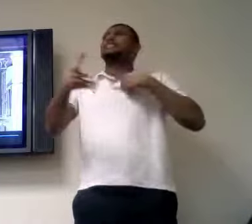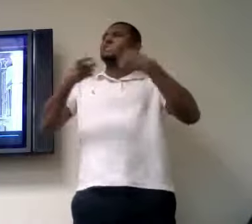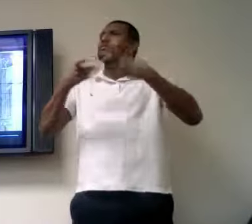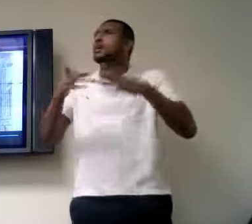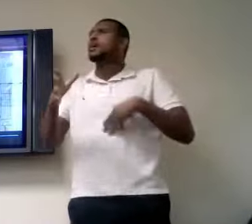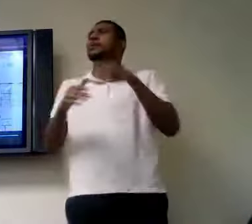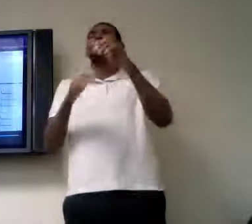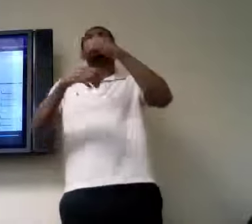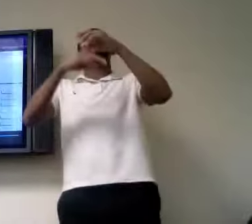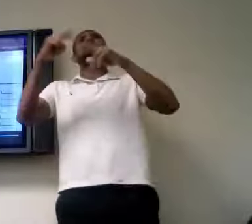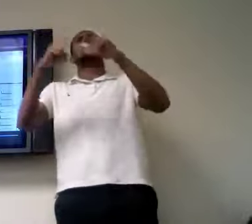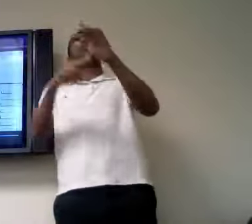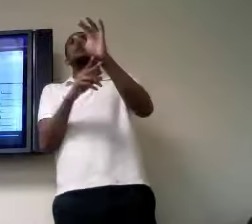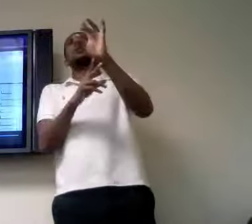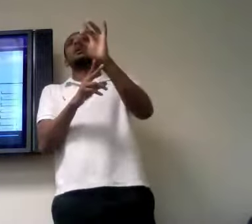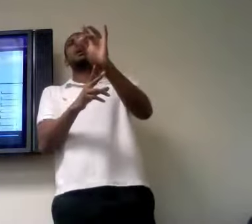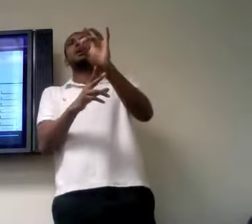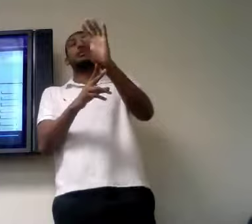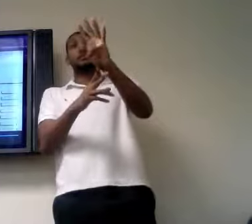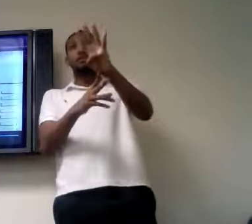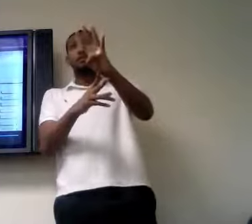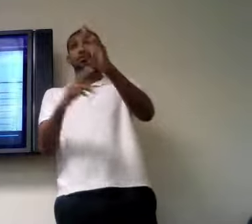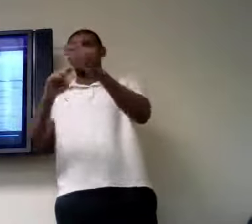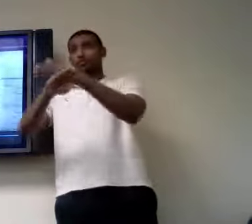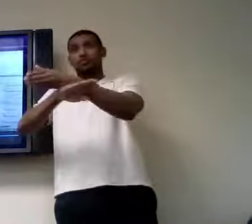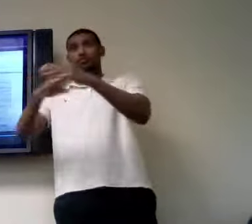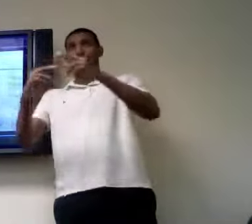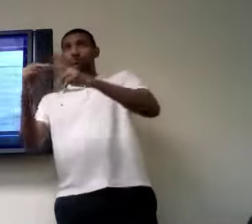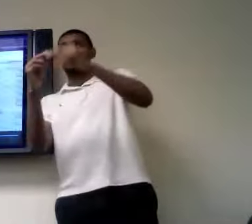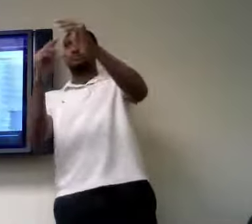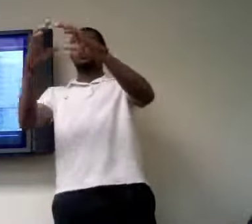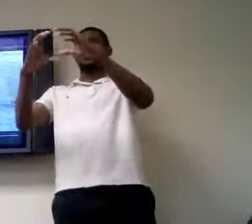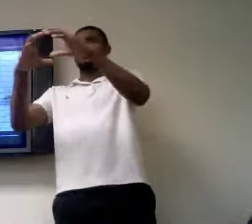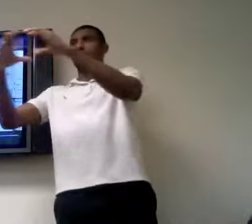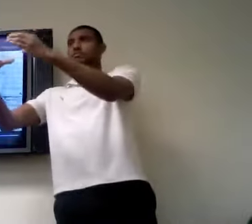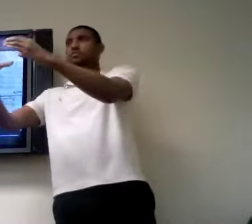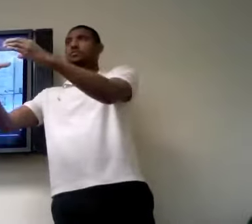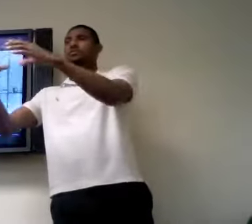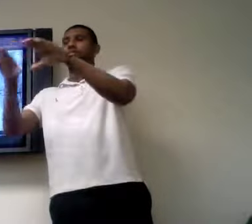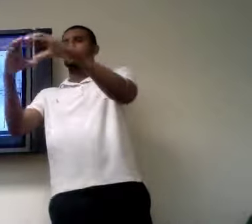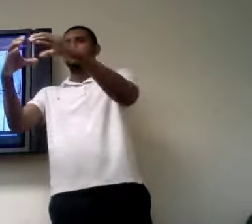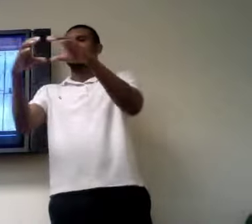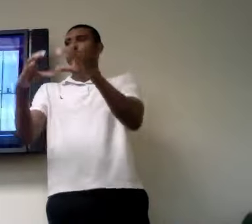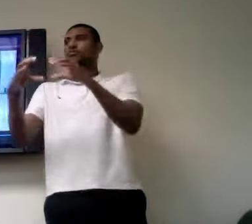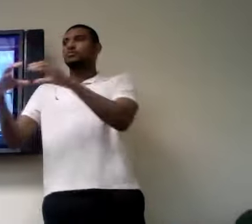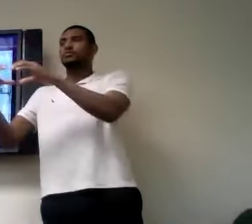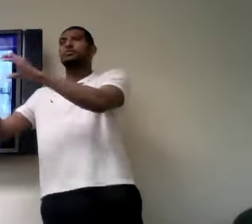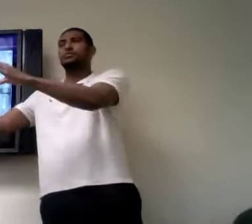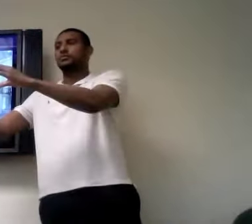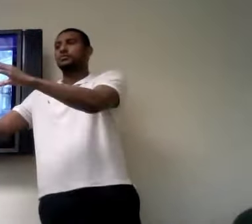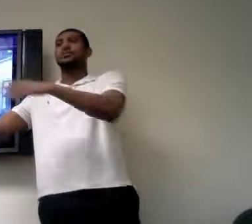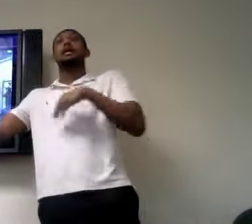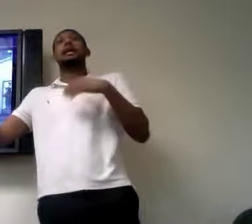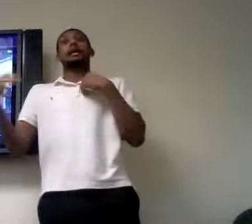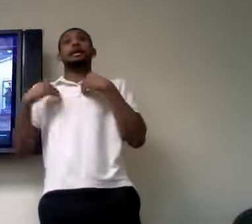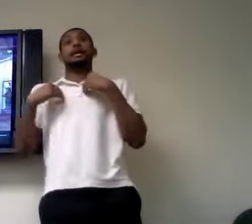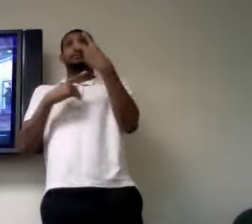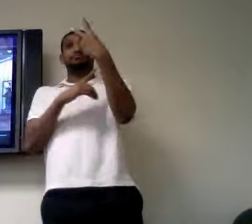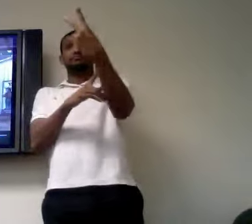the island. Each barrack was 22 feet by 100 feet and contained 2 coal stoves for heating, along with